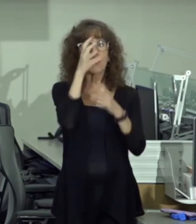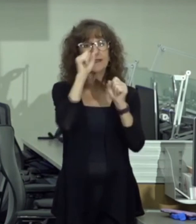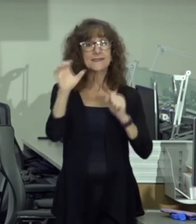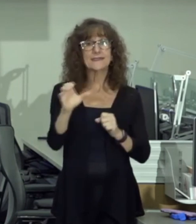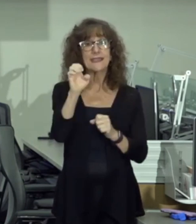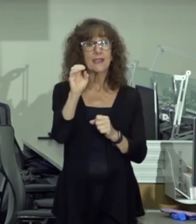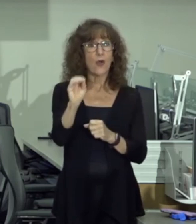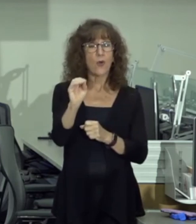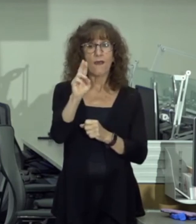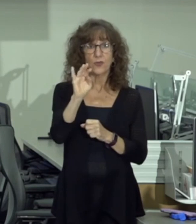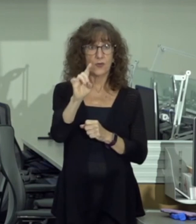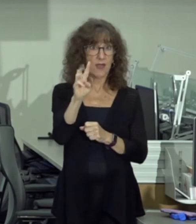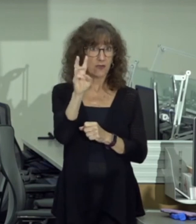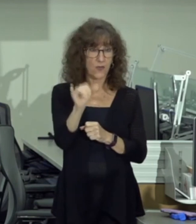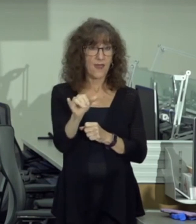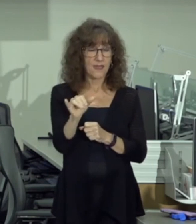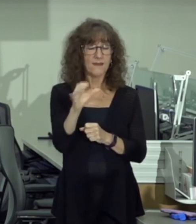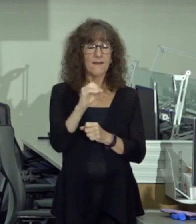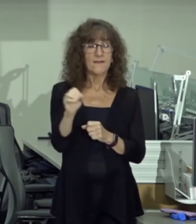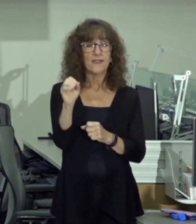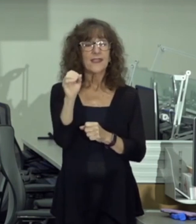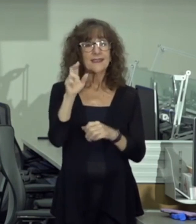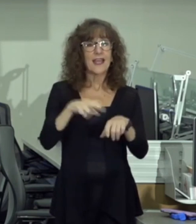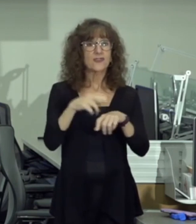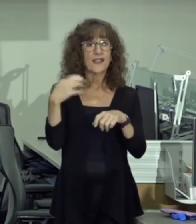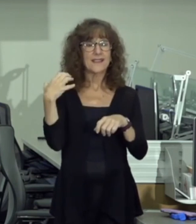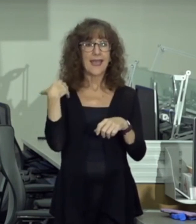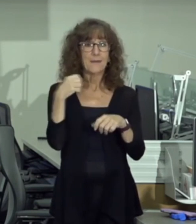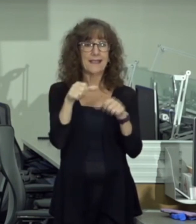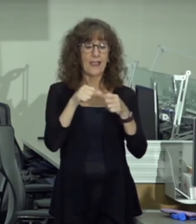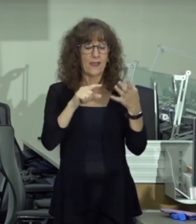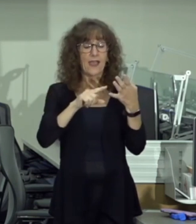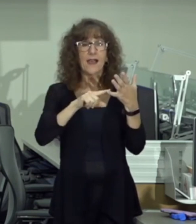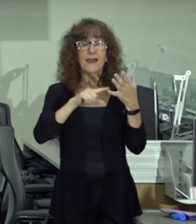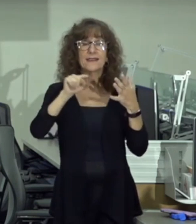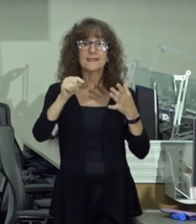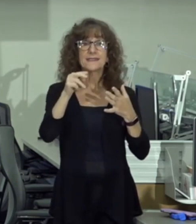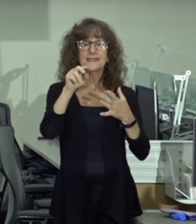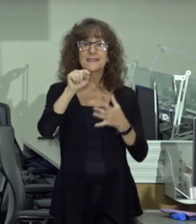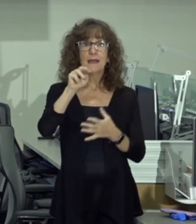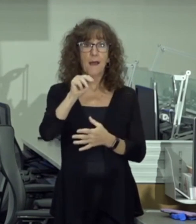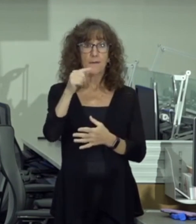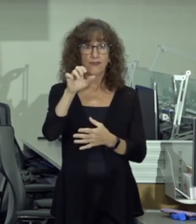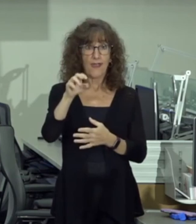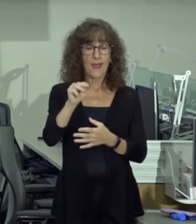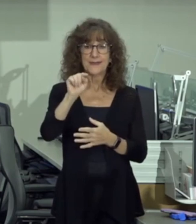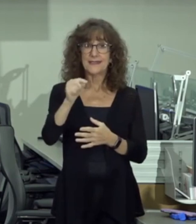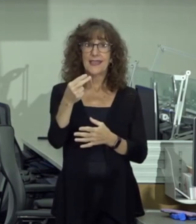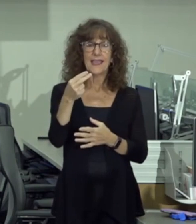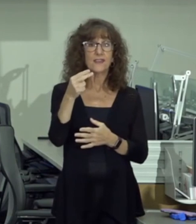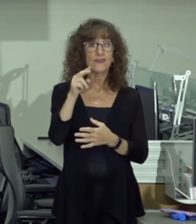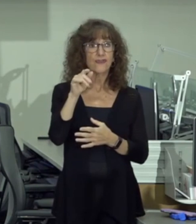of the United Way of the National Capital Area. Tom Graham of T.H. Graham and Associates will chair